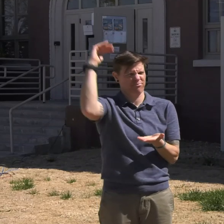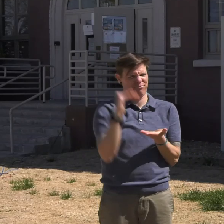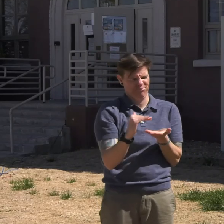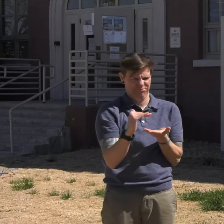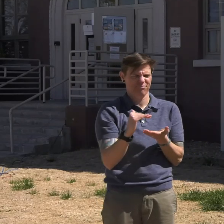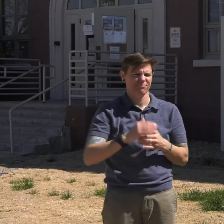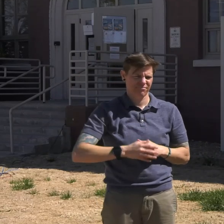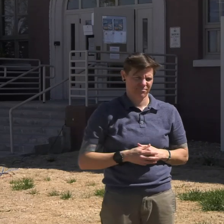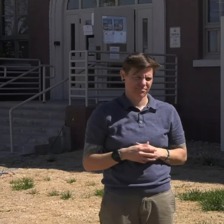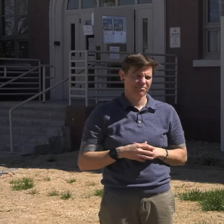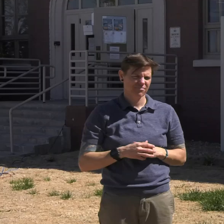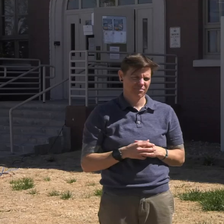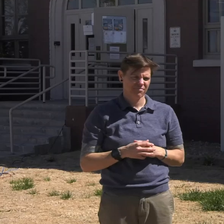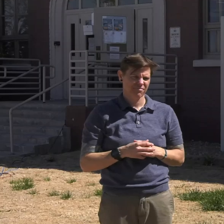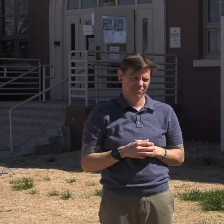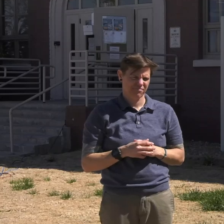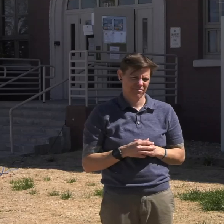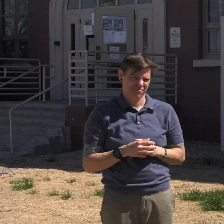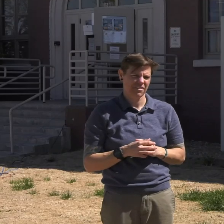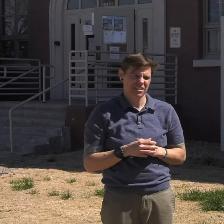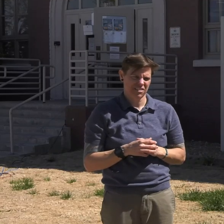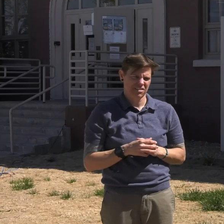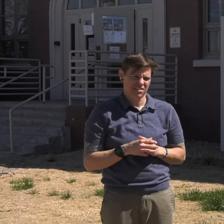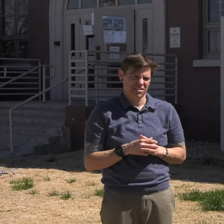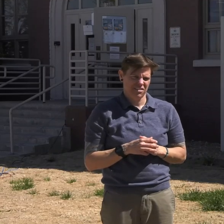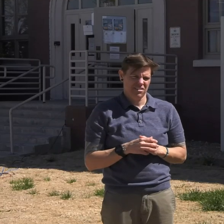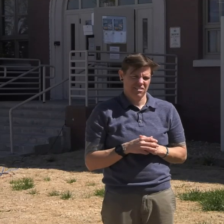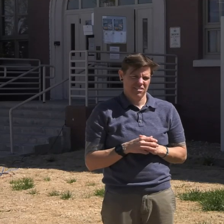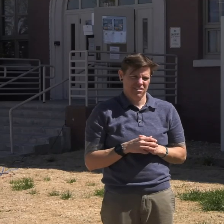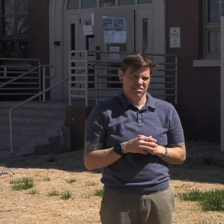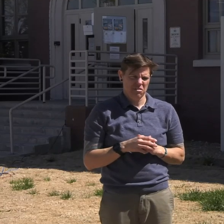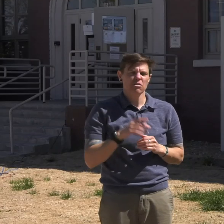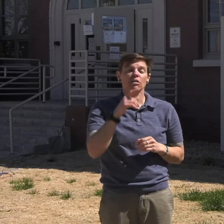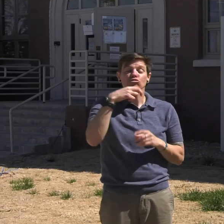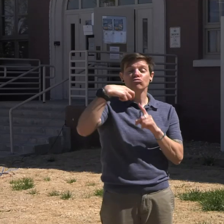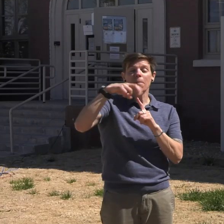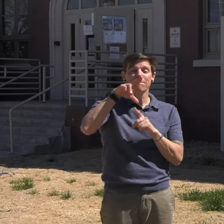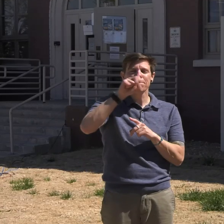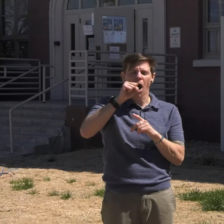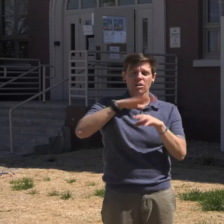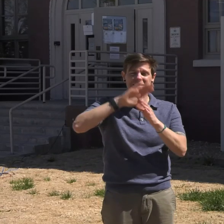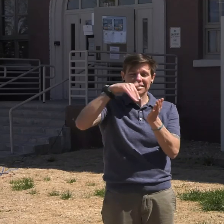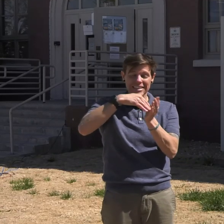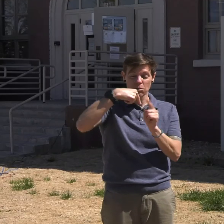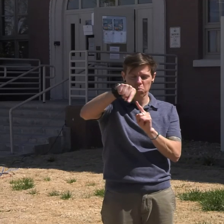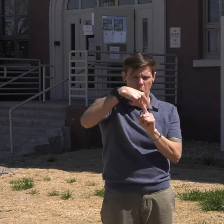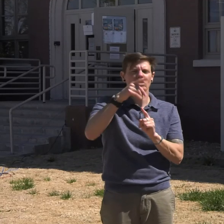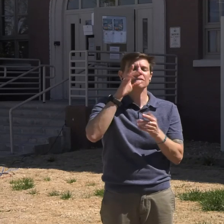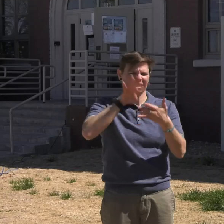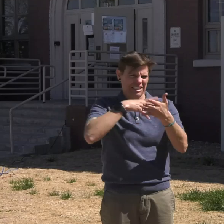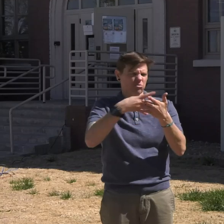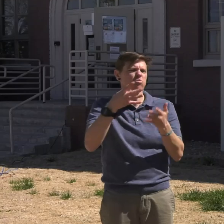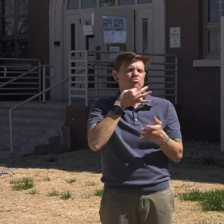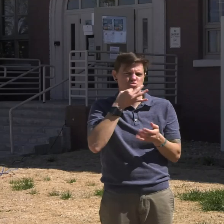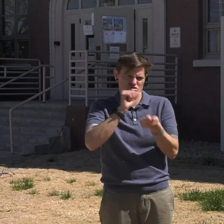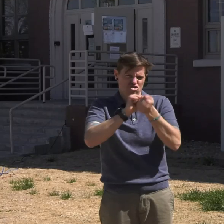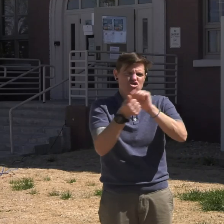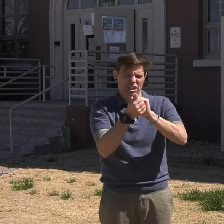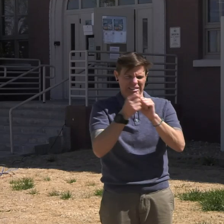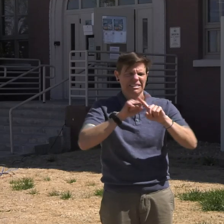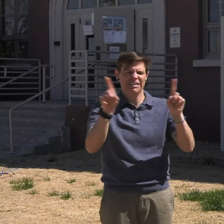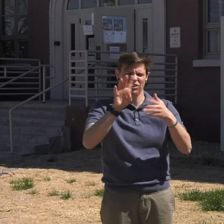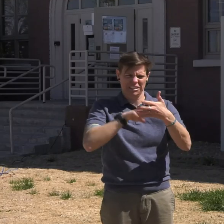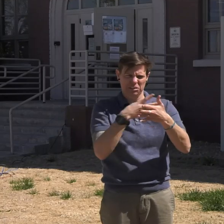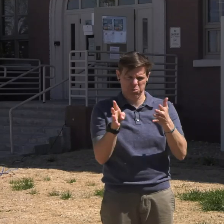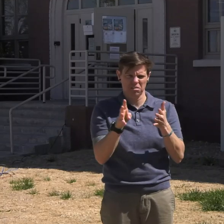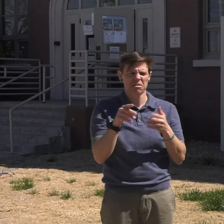to be phasing in a much reduced schedule, and this is going to probably happen this weekend. I want to also take